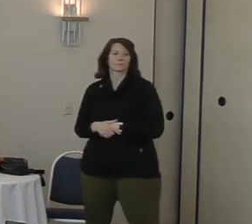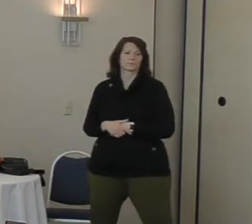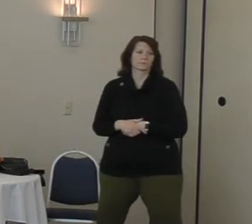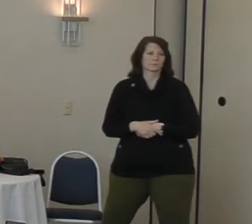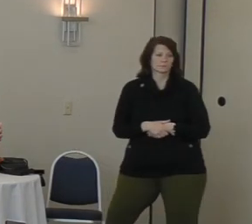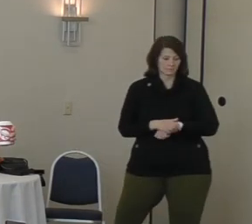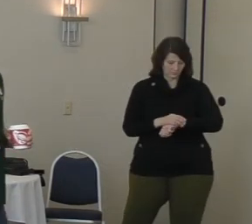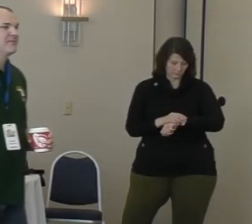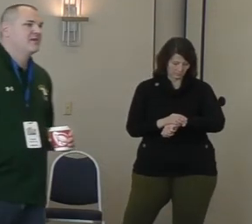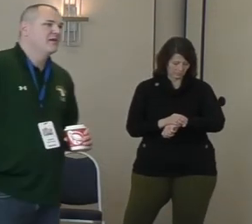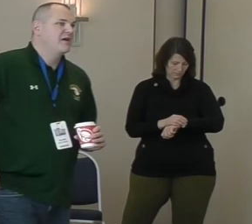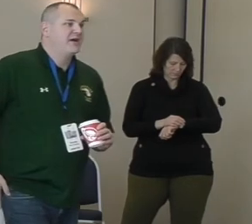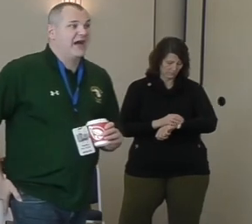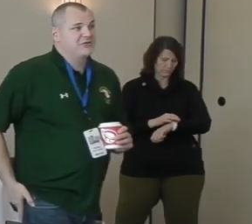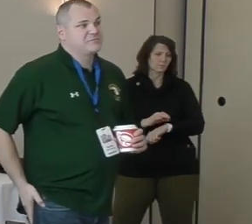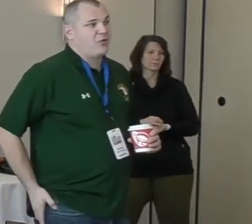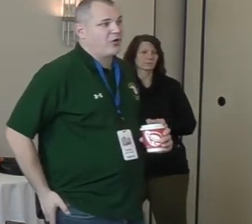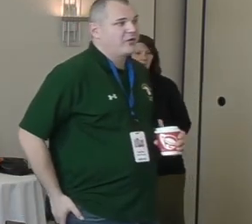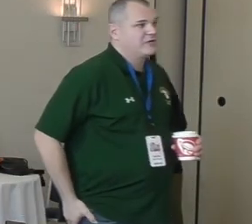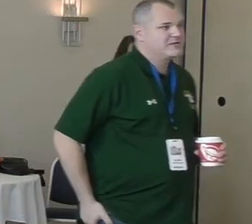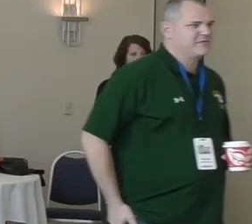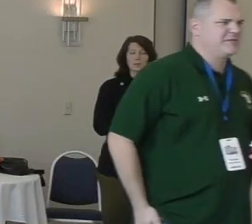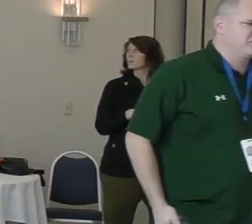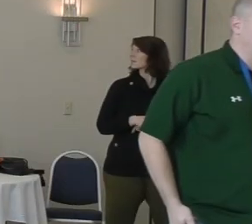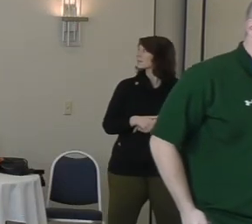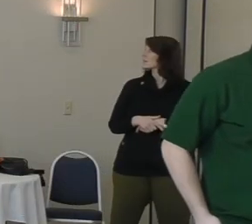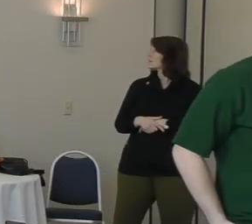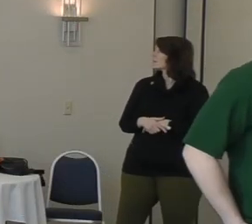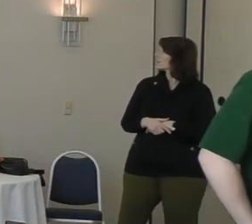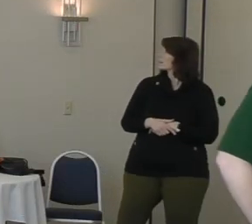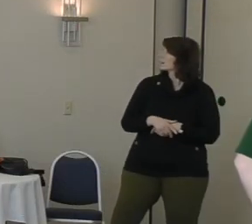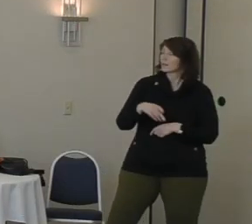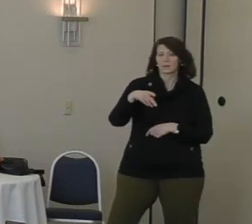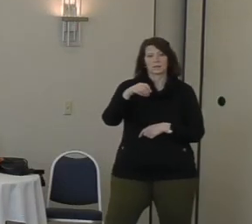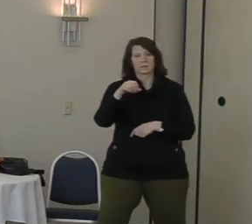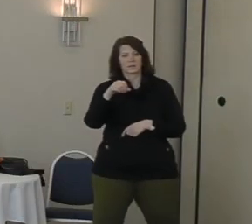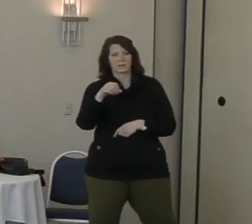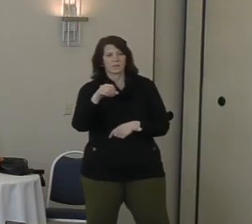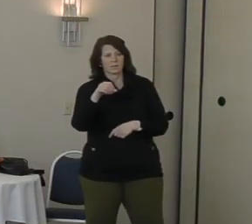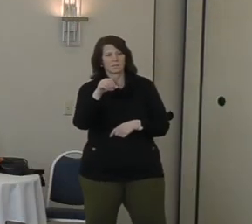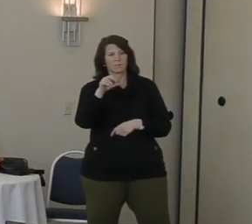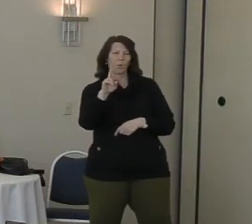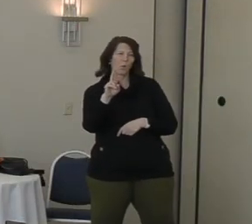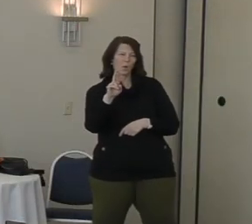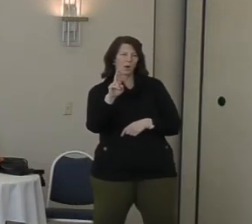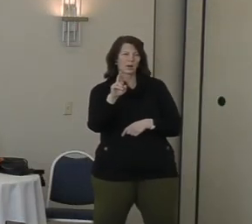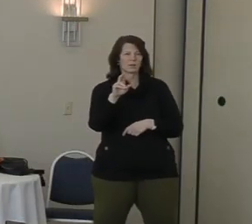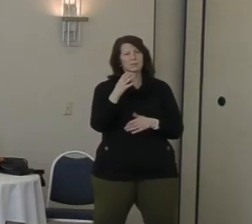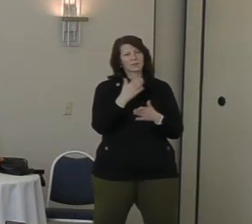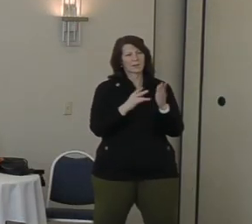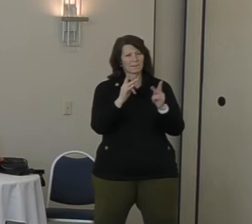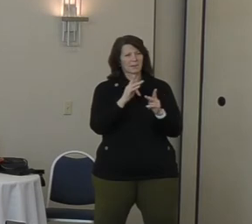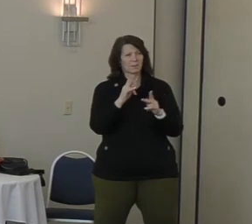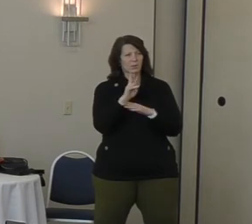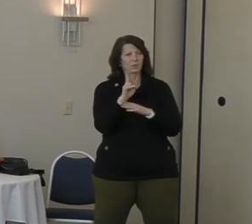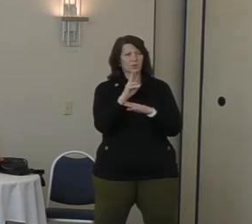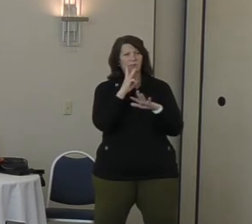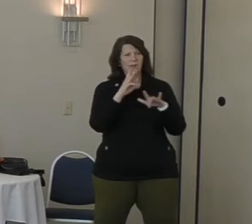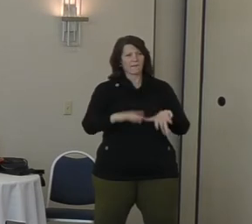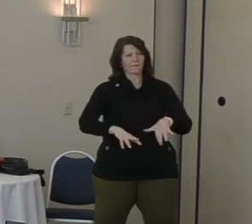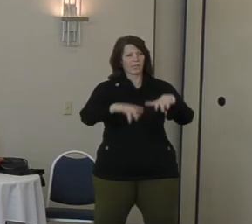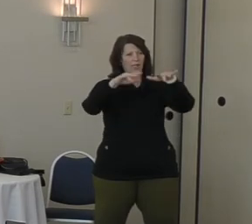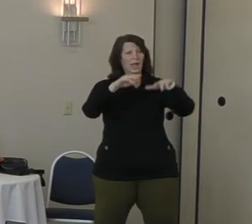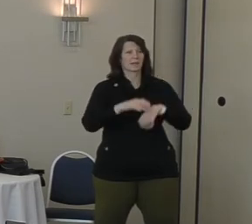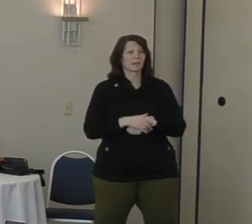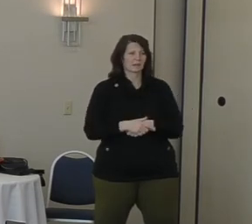pattern. I use pour, some teams use flood, something like that. If it's there, it's there. But there might be a